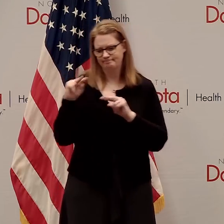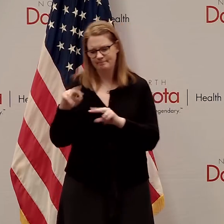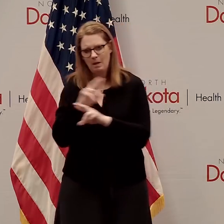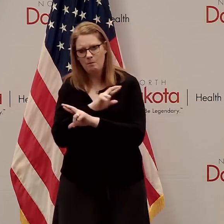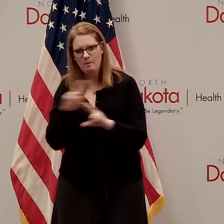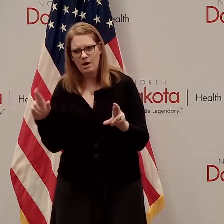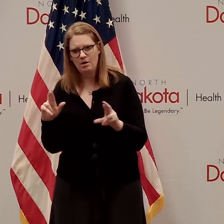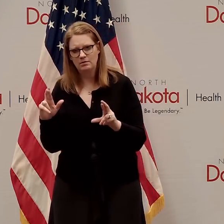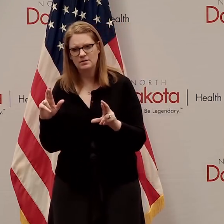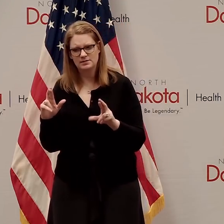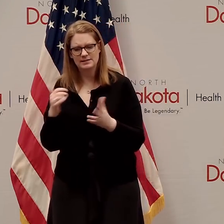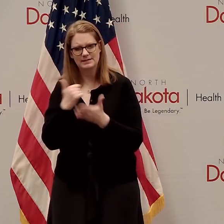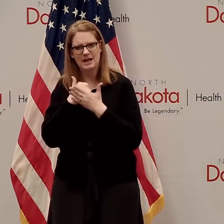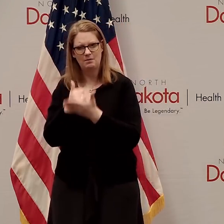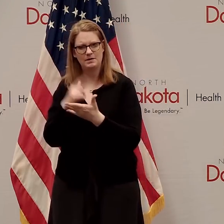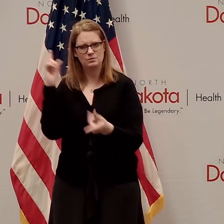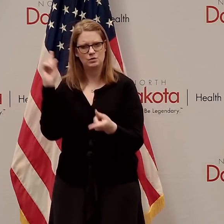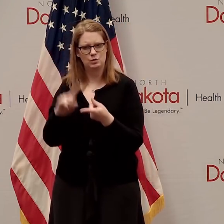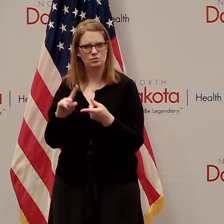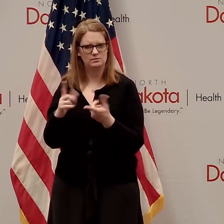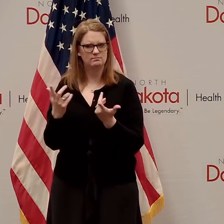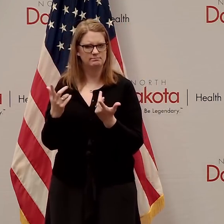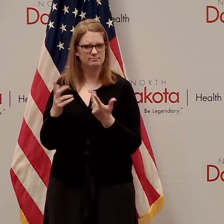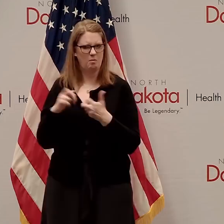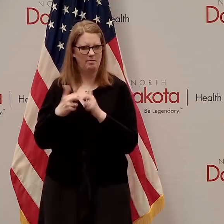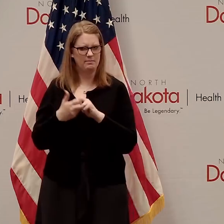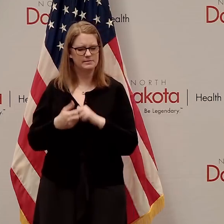is helping this response. Thank you.